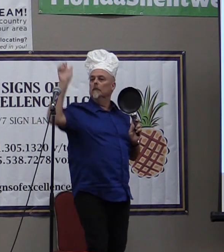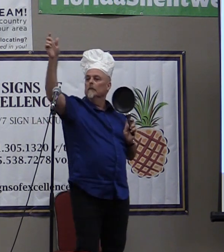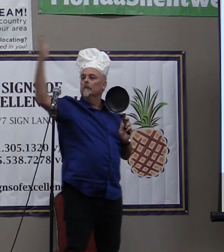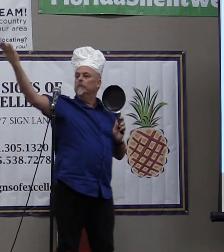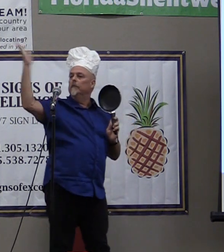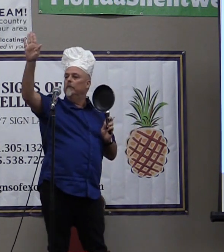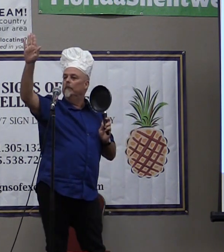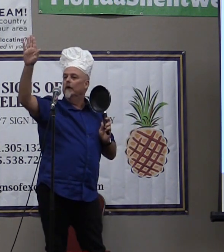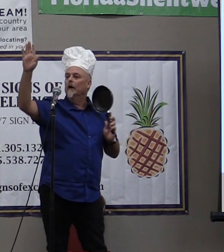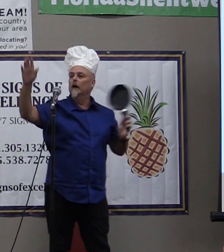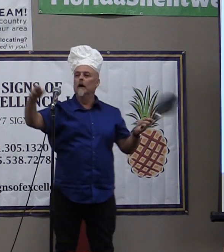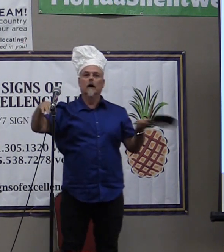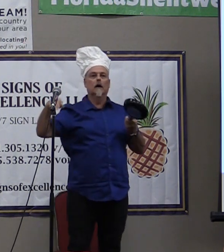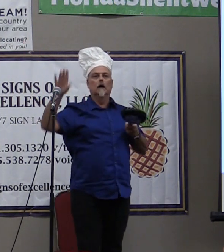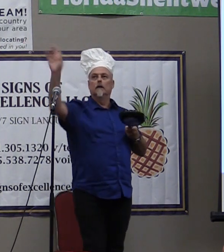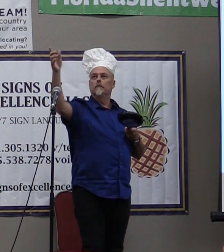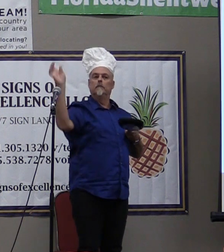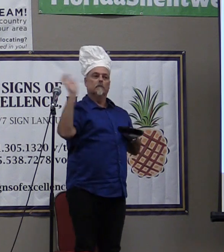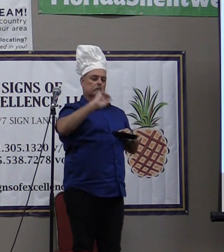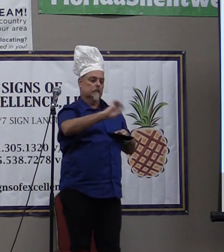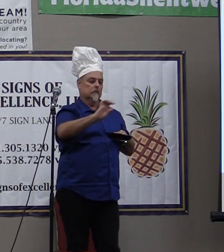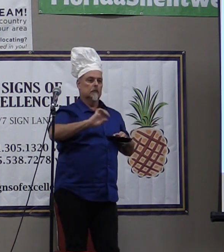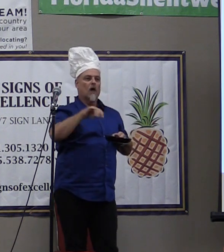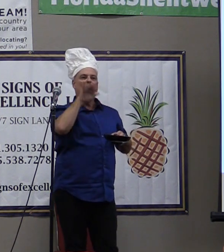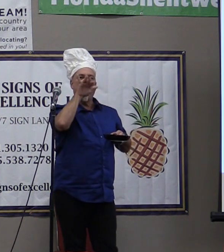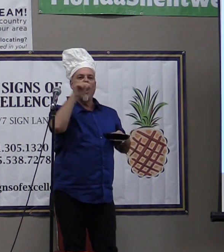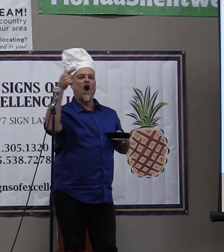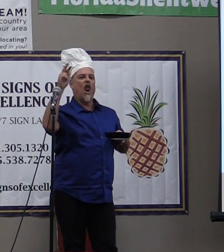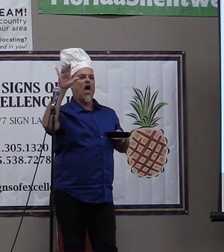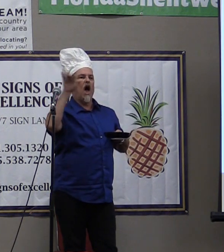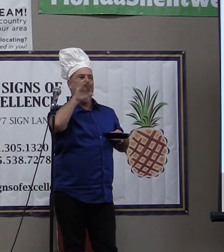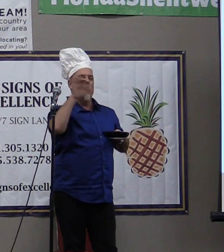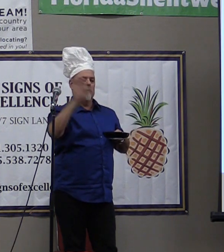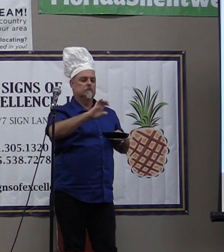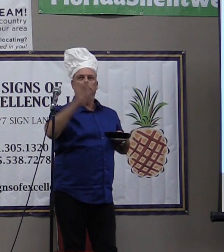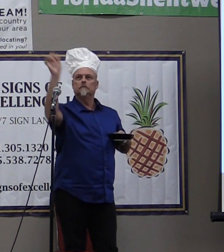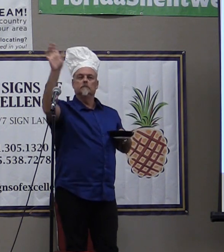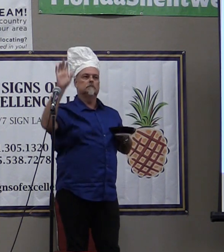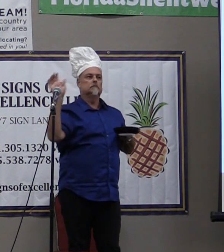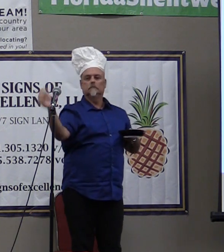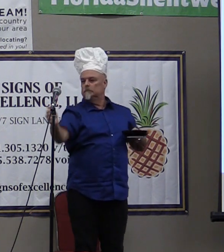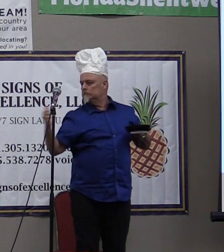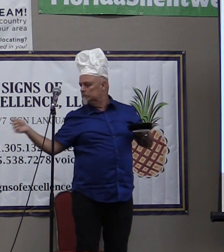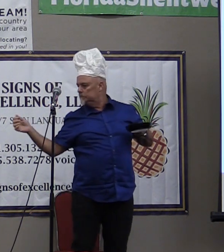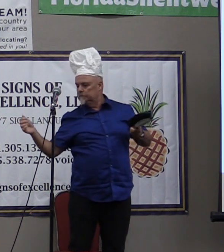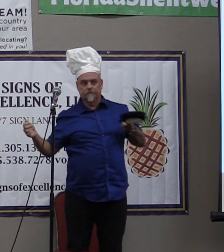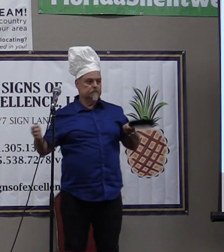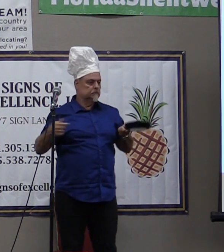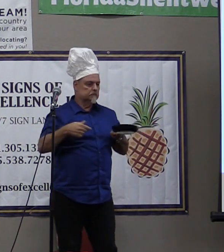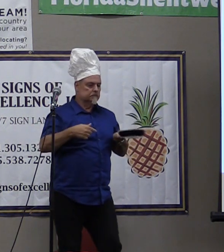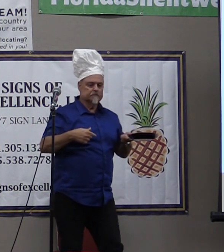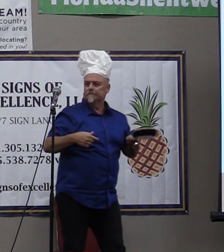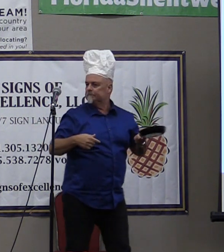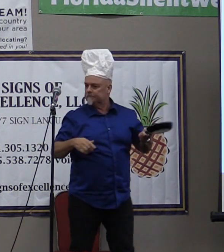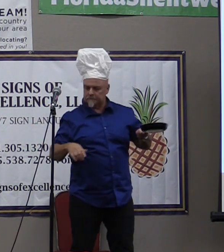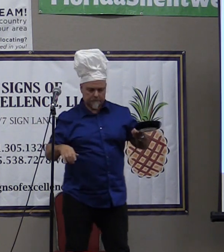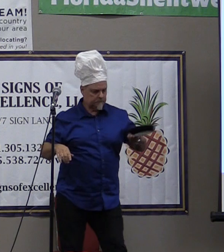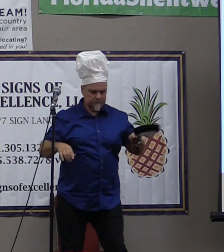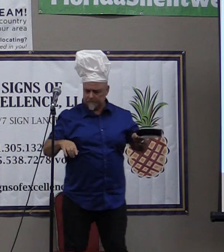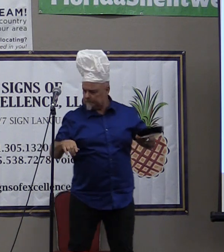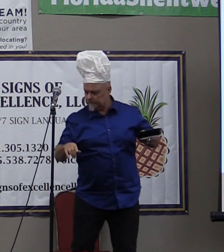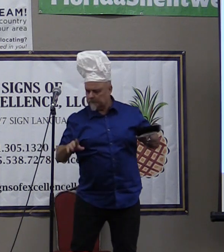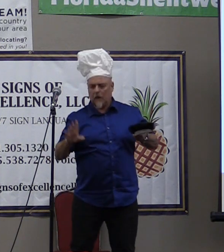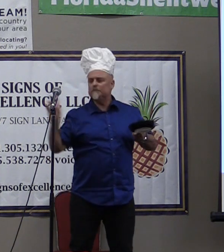hot pan, and then we close the cabinet. We put some little garlic in there. We open the cabinet and